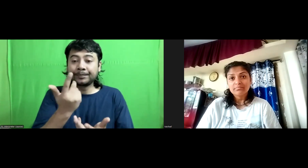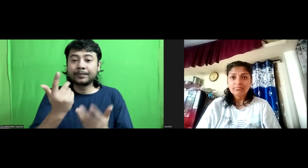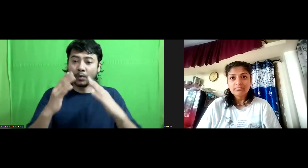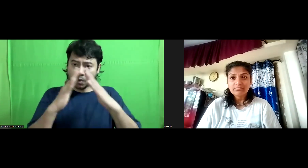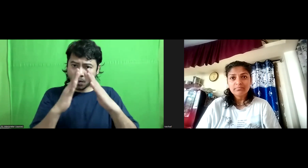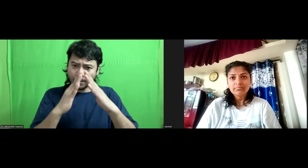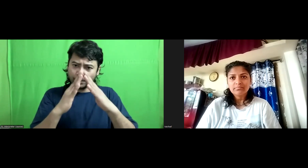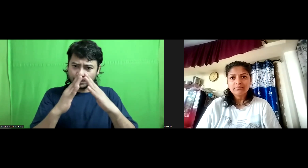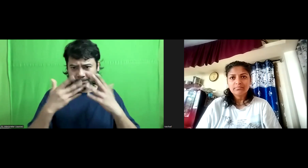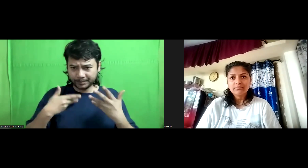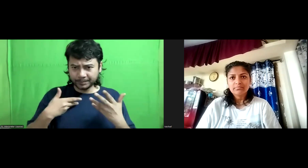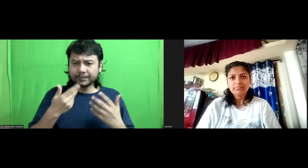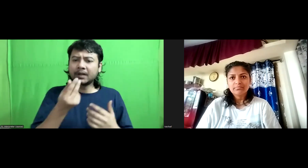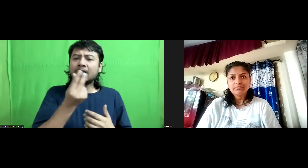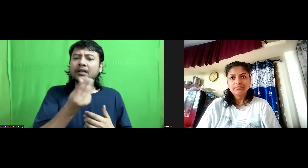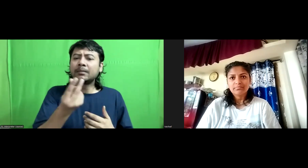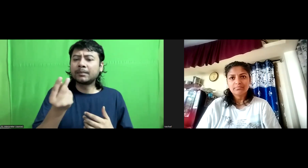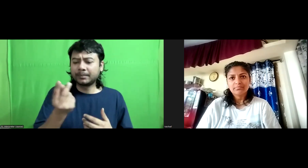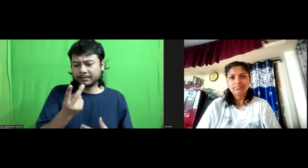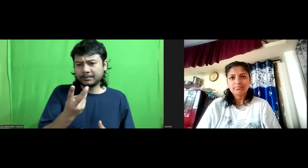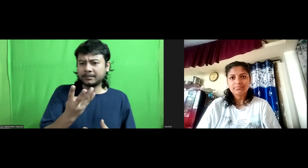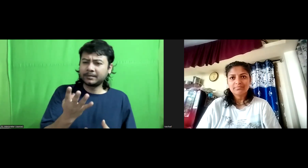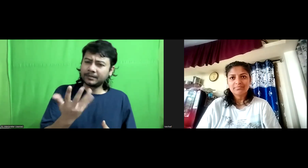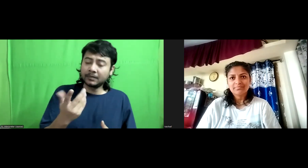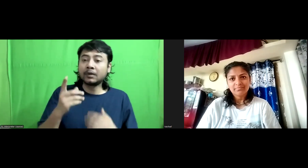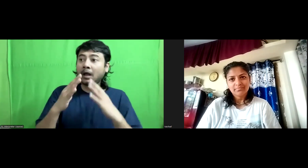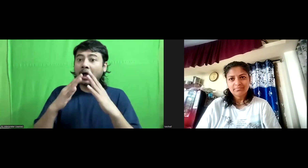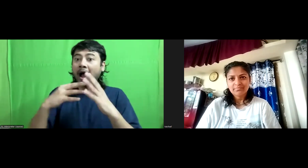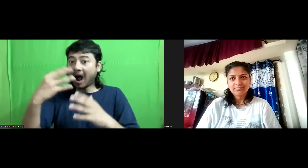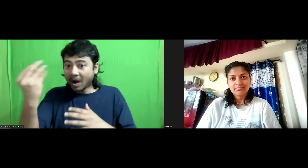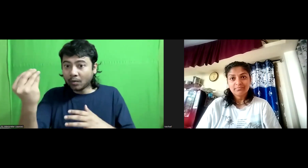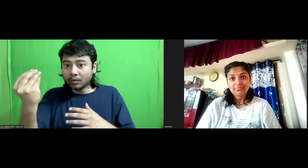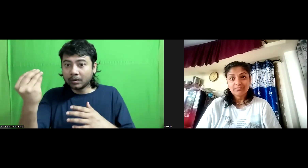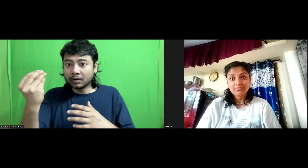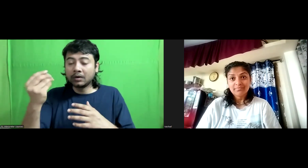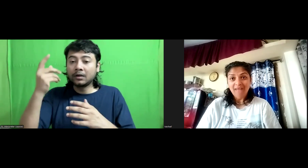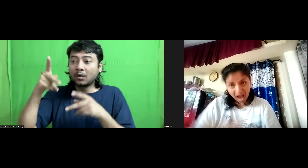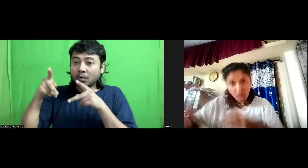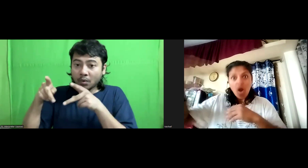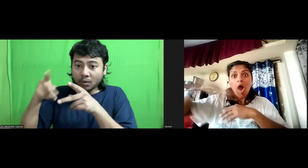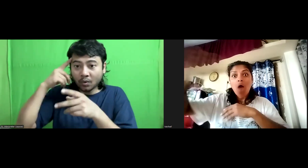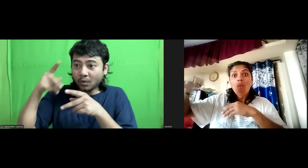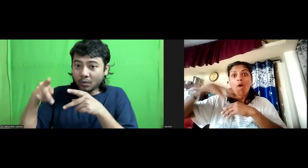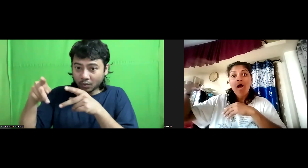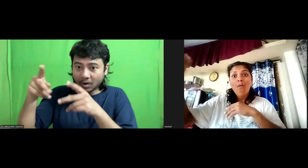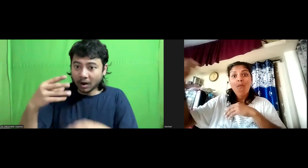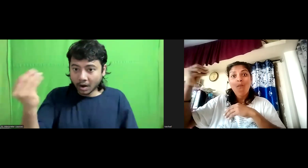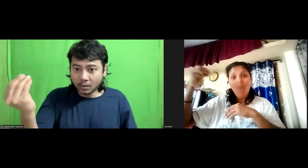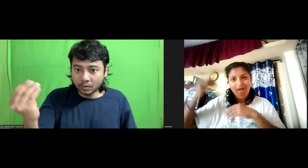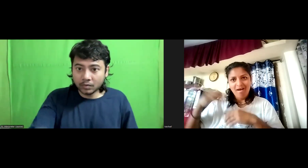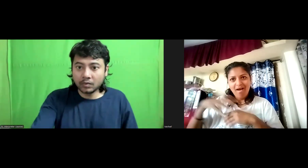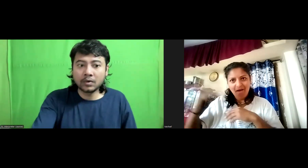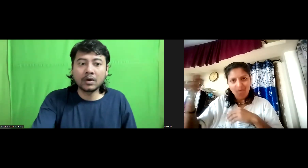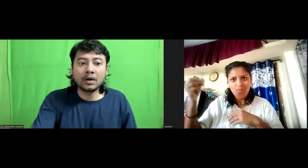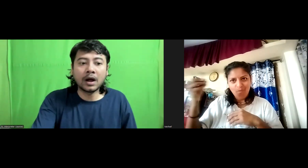But like if your fam or see 4 people are standing in your family, so will you wait for the wick to